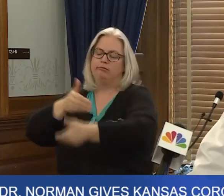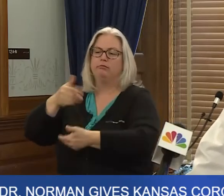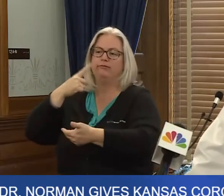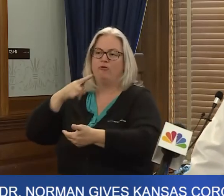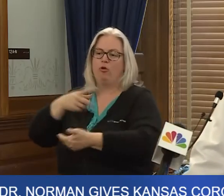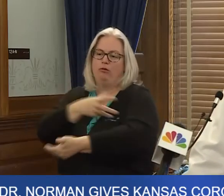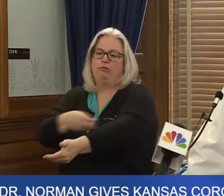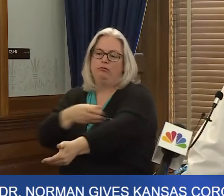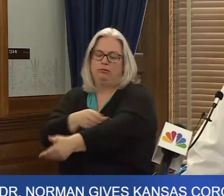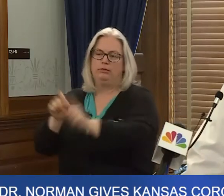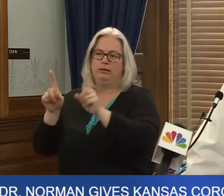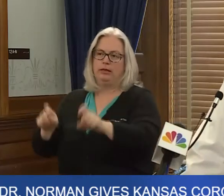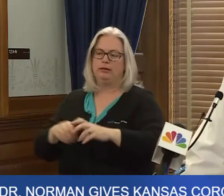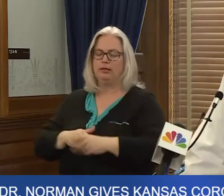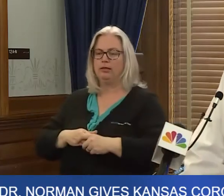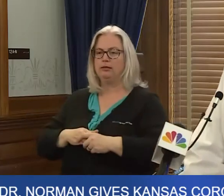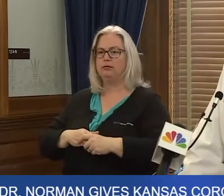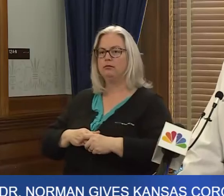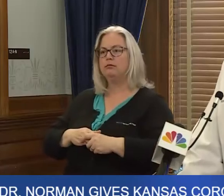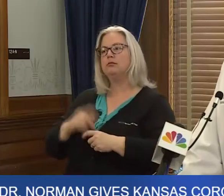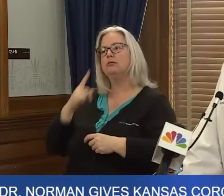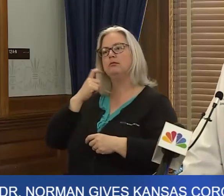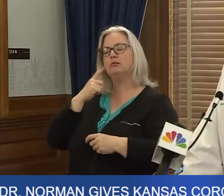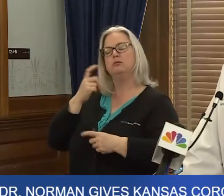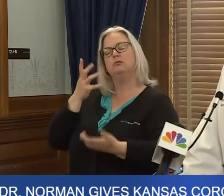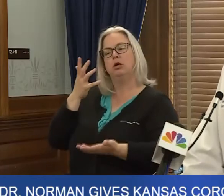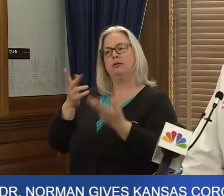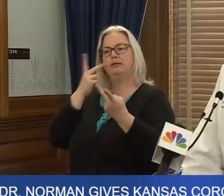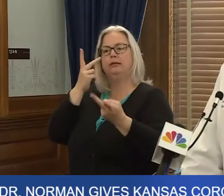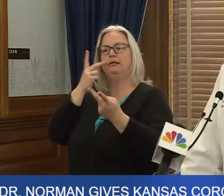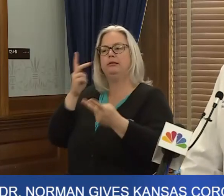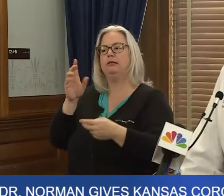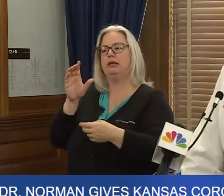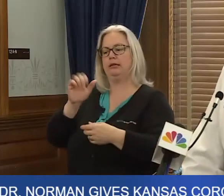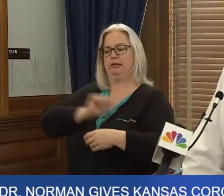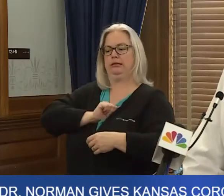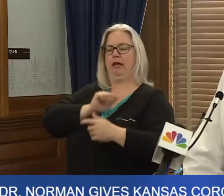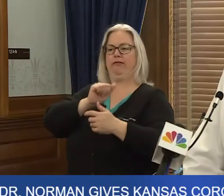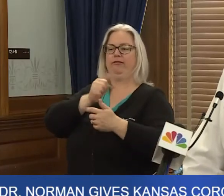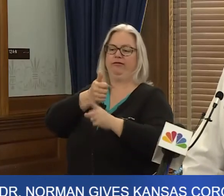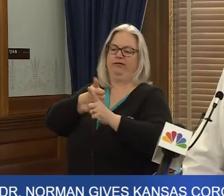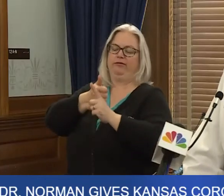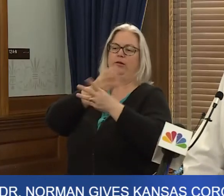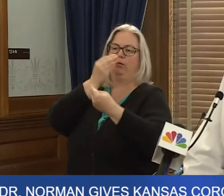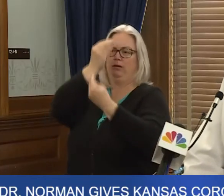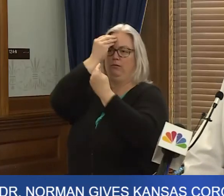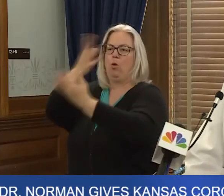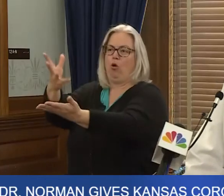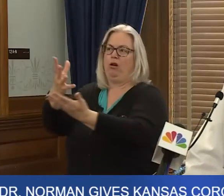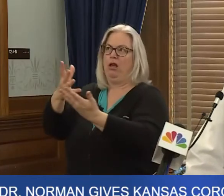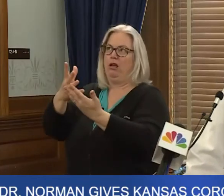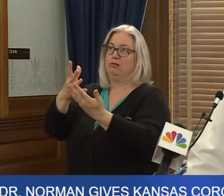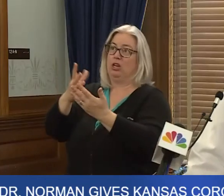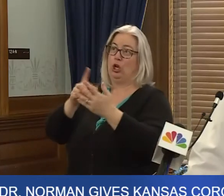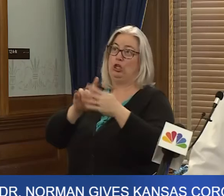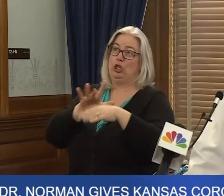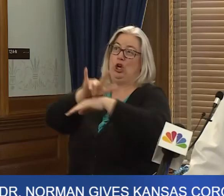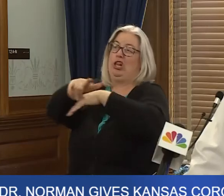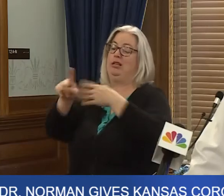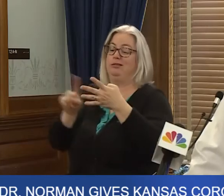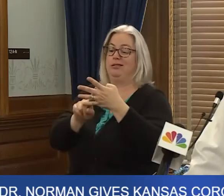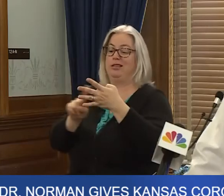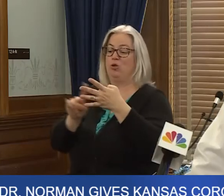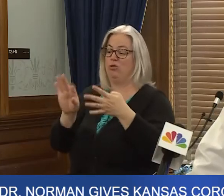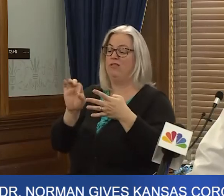think that we probably have seen cases through self-reported onset of symptoms as early as the second week of February